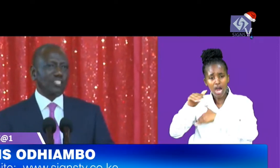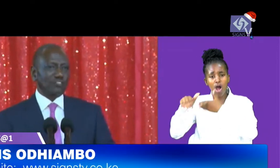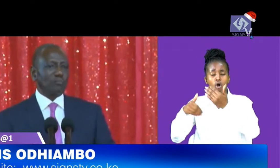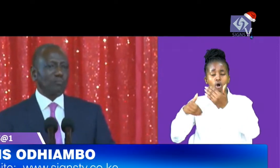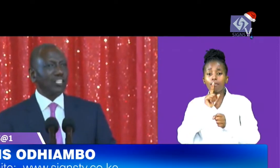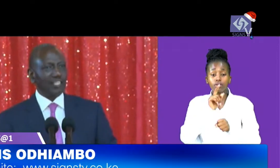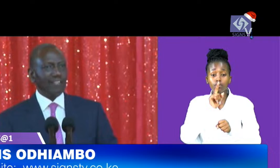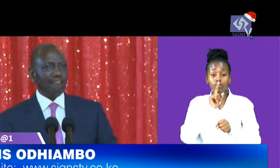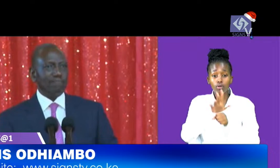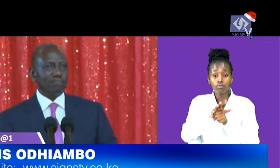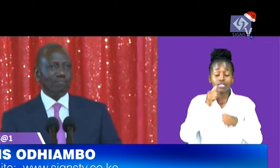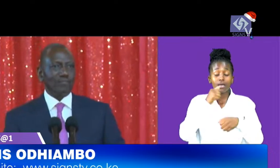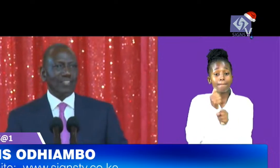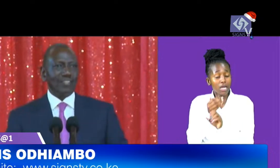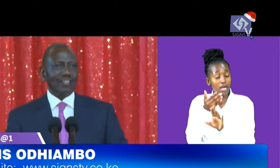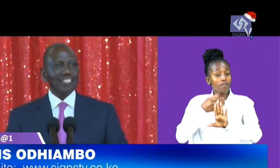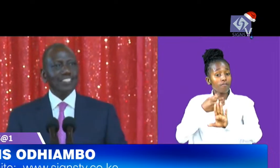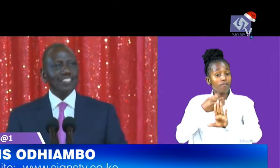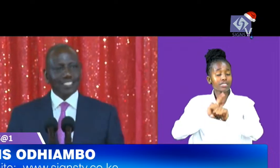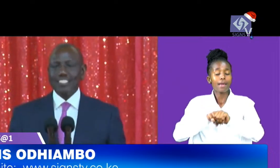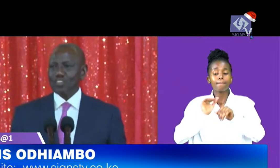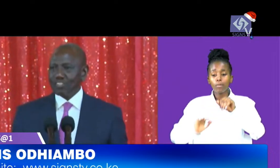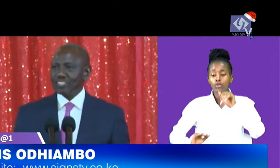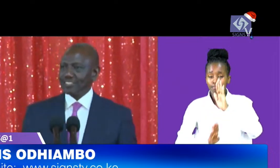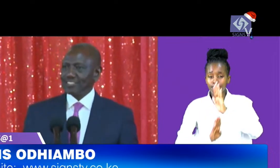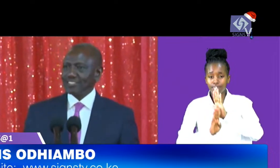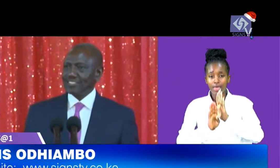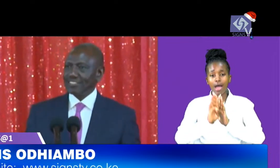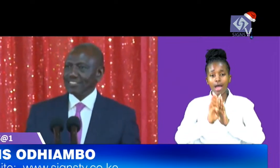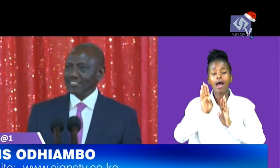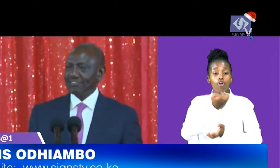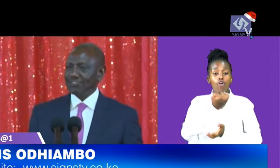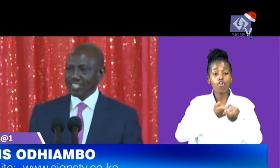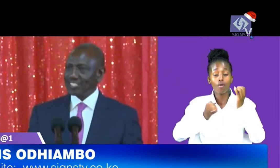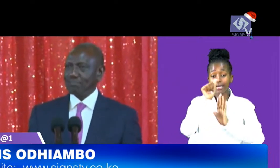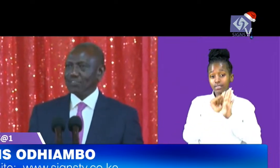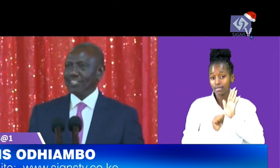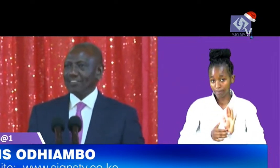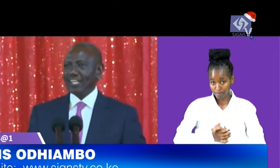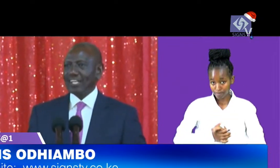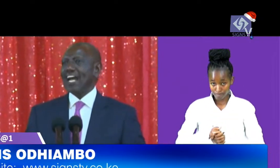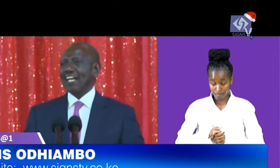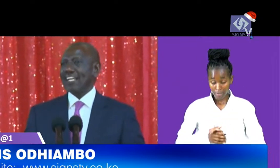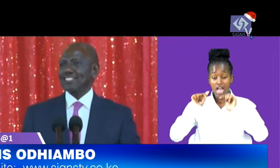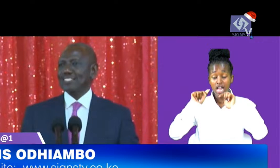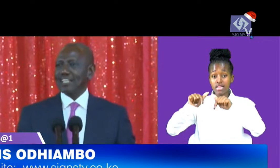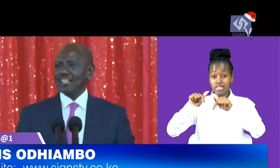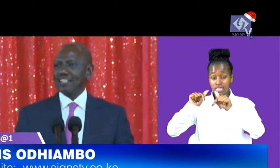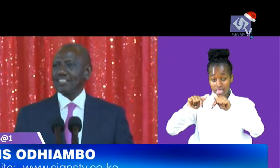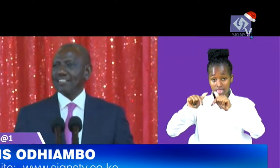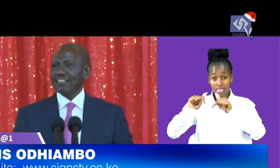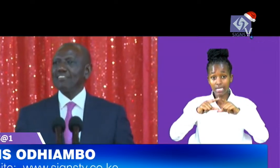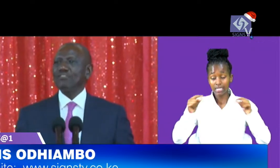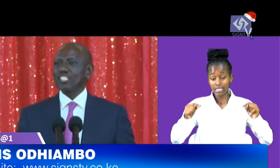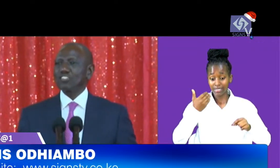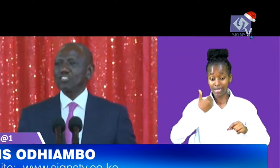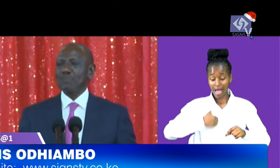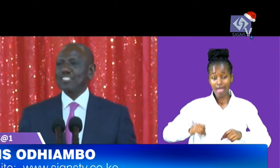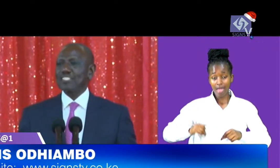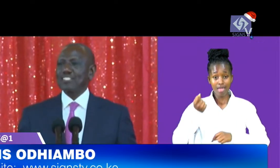transformation agenda. It is in this context, for example, that I understand the invitation by